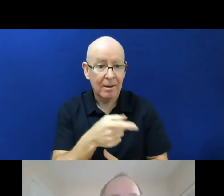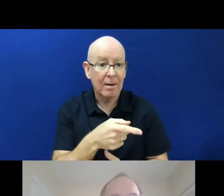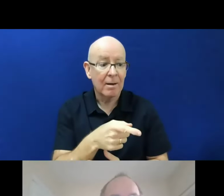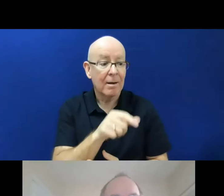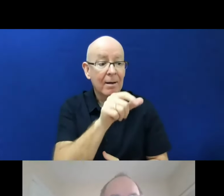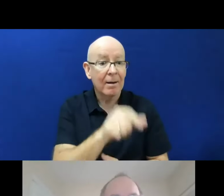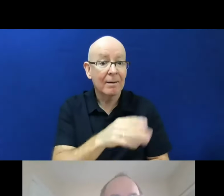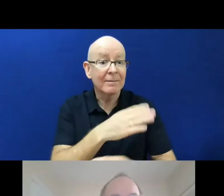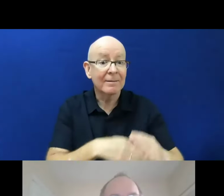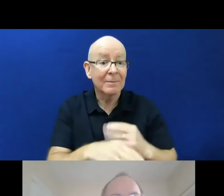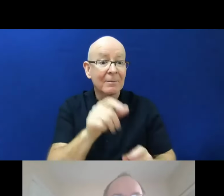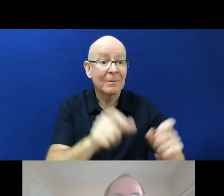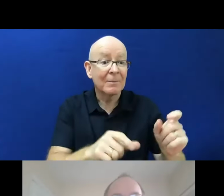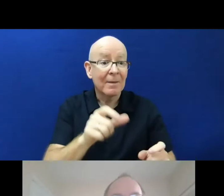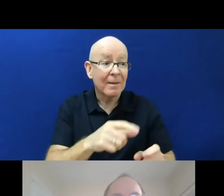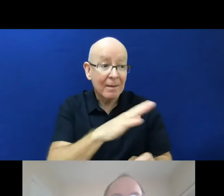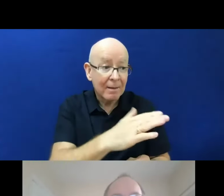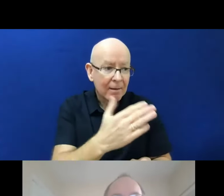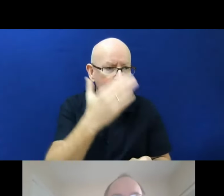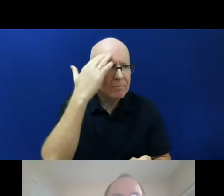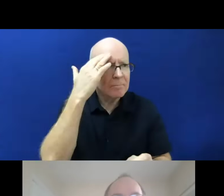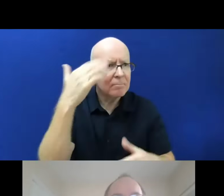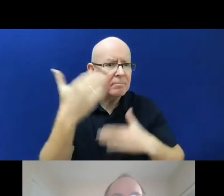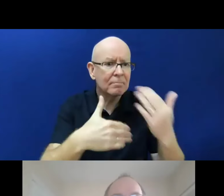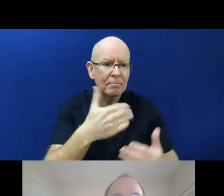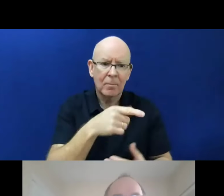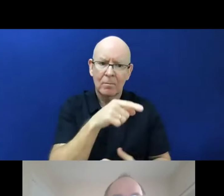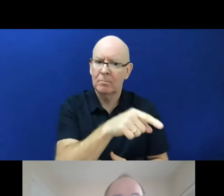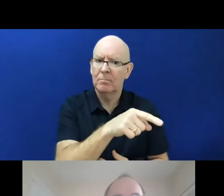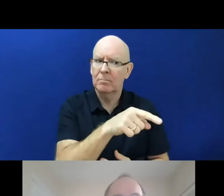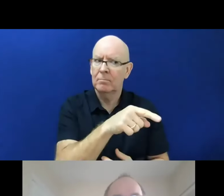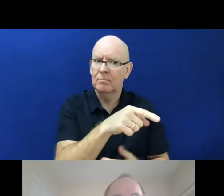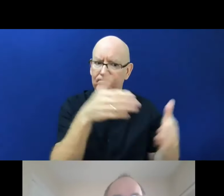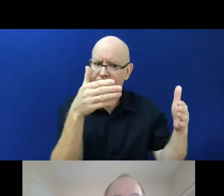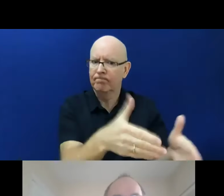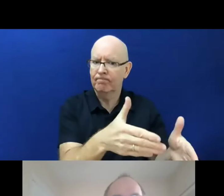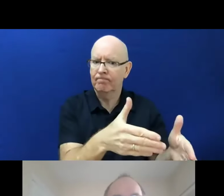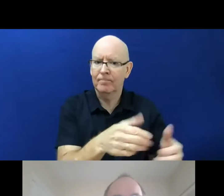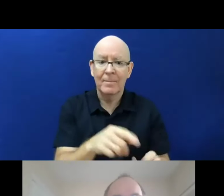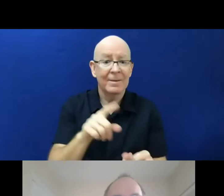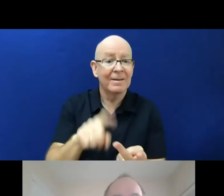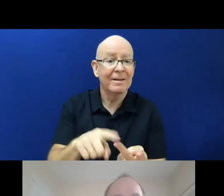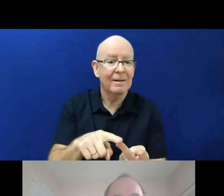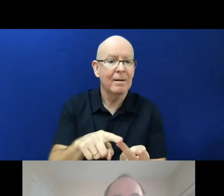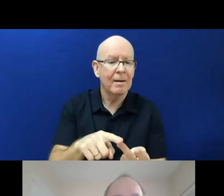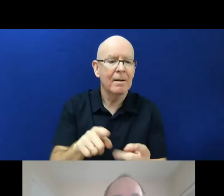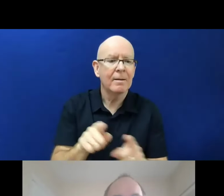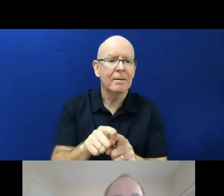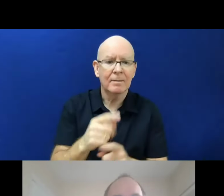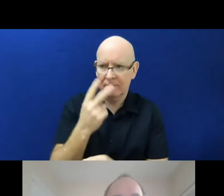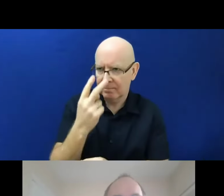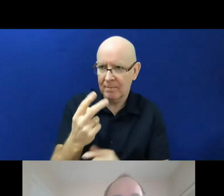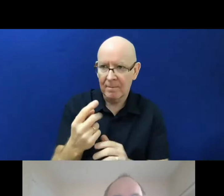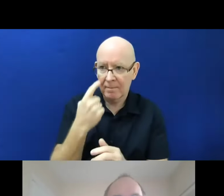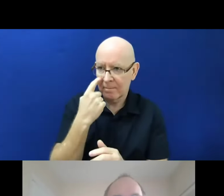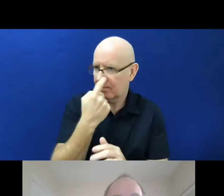these are quite important, and I think in particular the focus on the lived experience I will